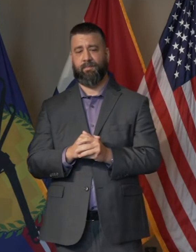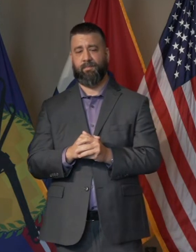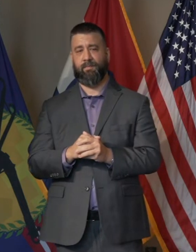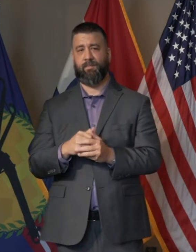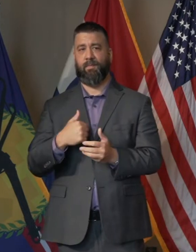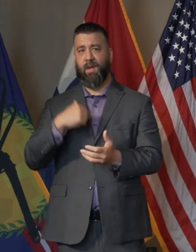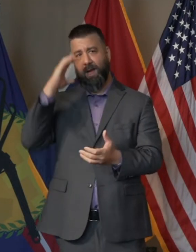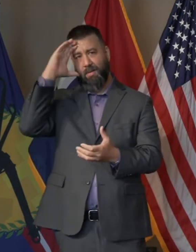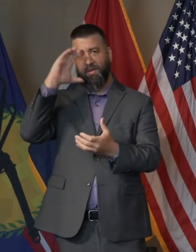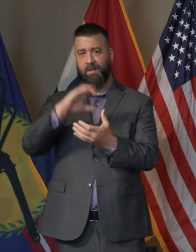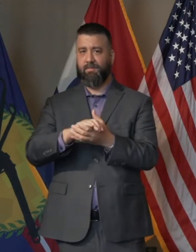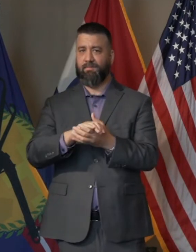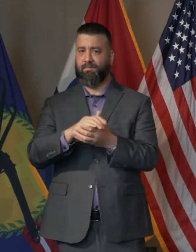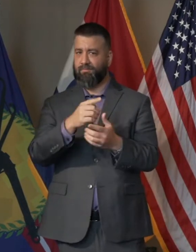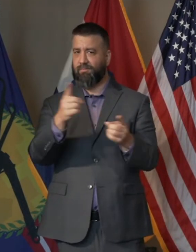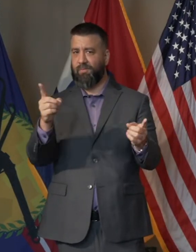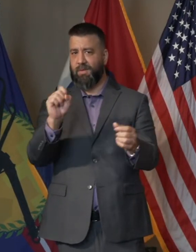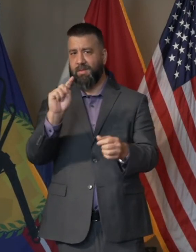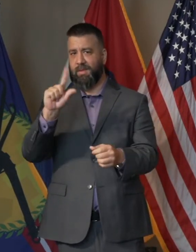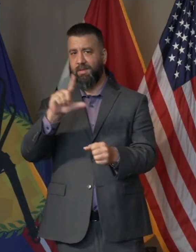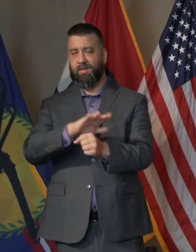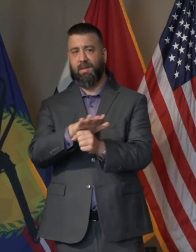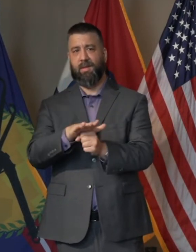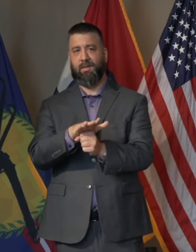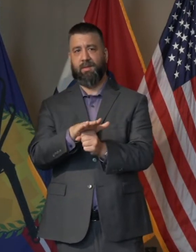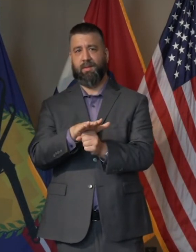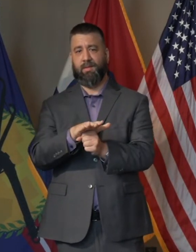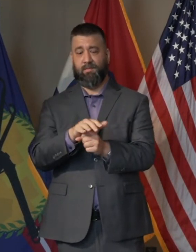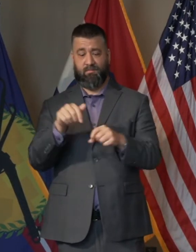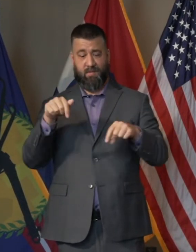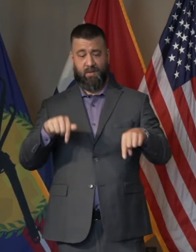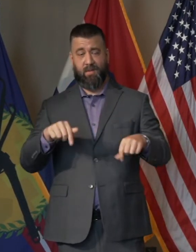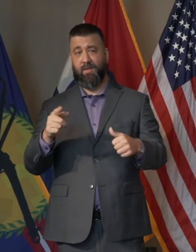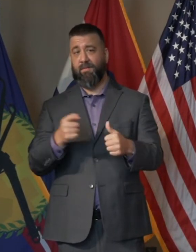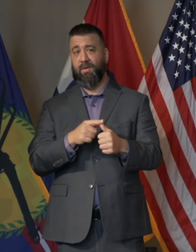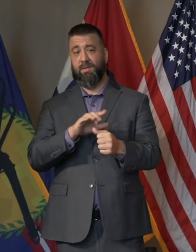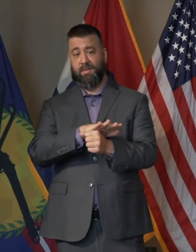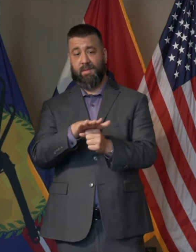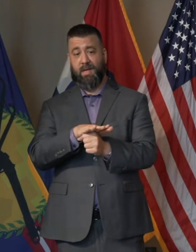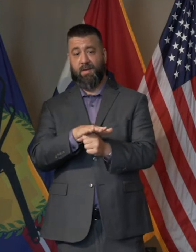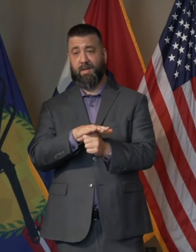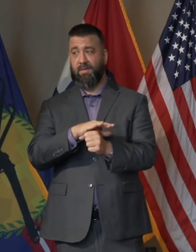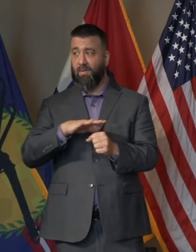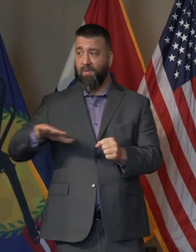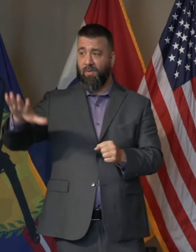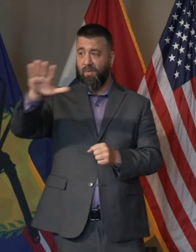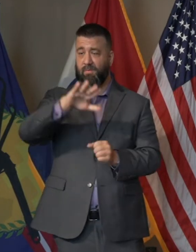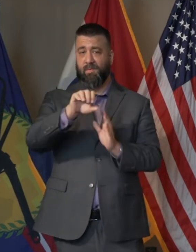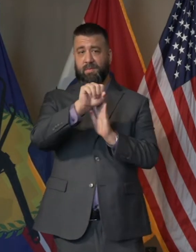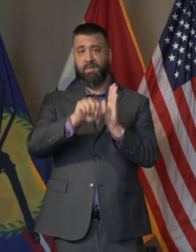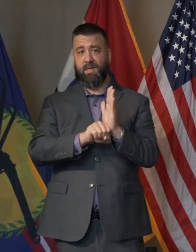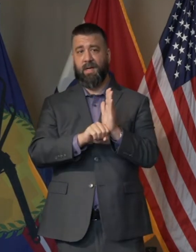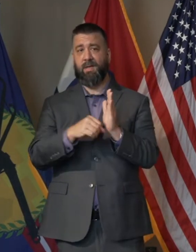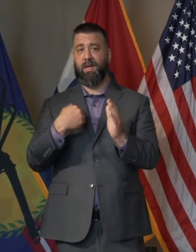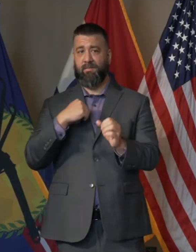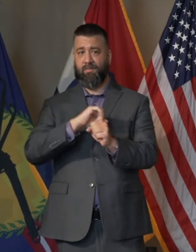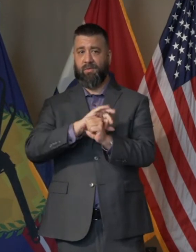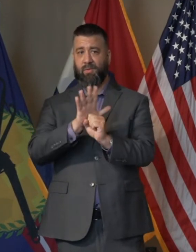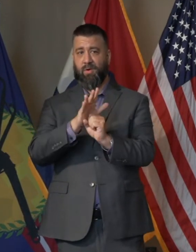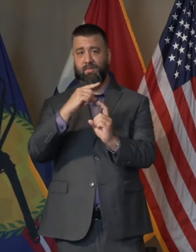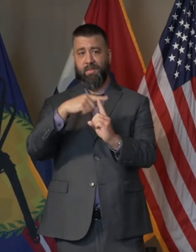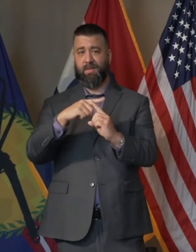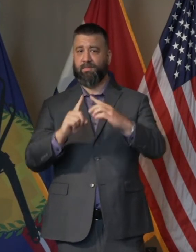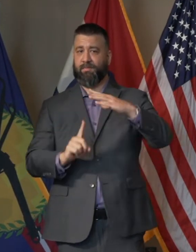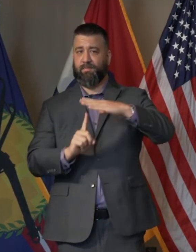I believe in St. Louis County. We were the first county in the state to have a case of COVID-19. We were one of the